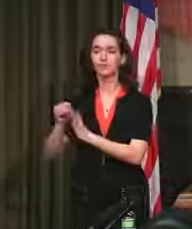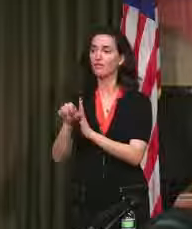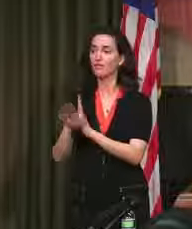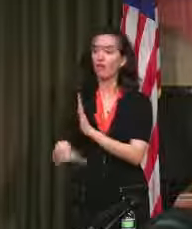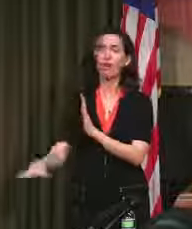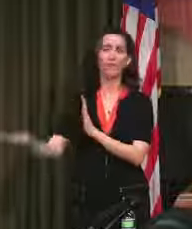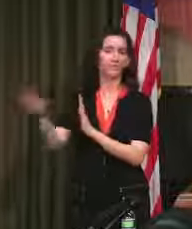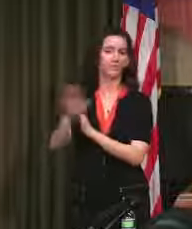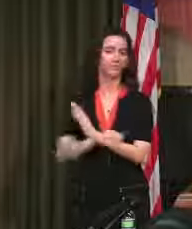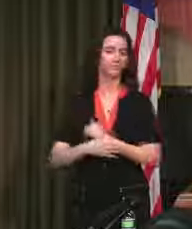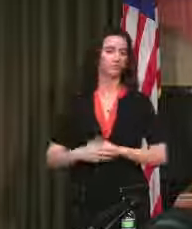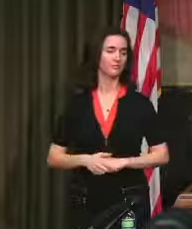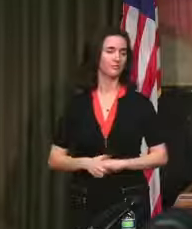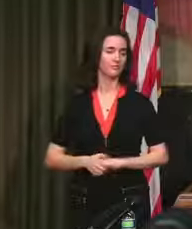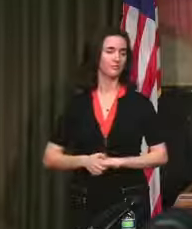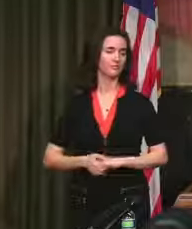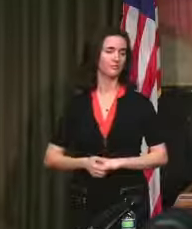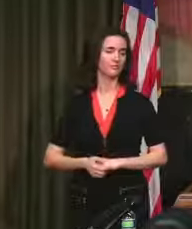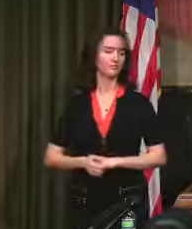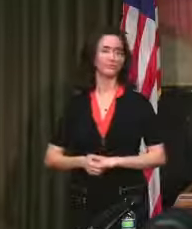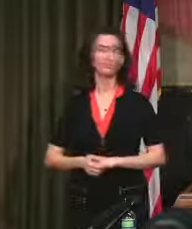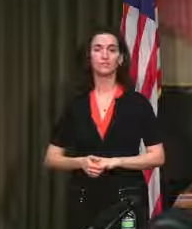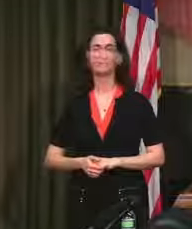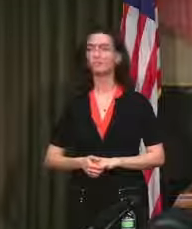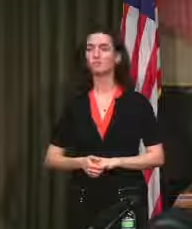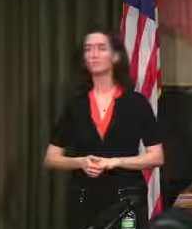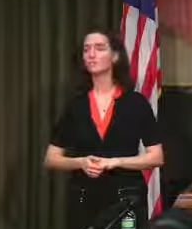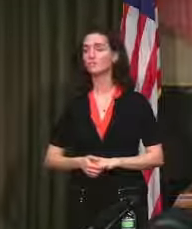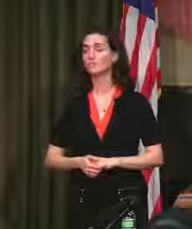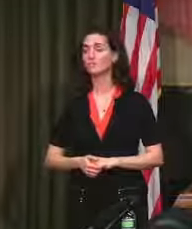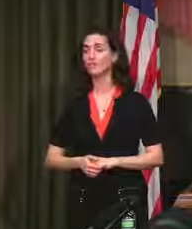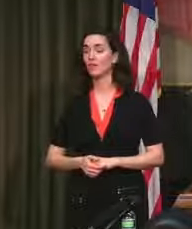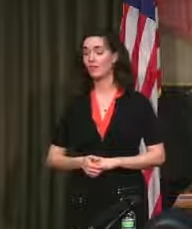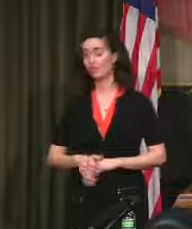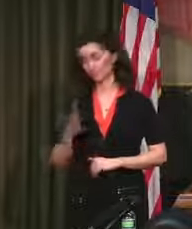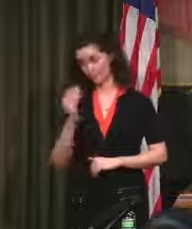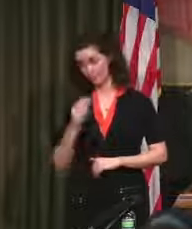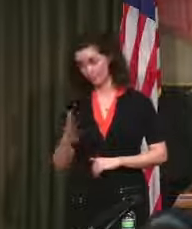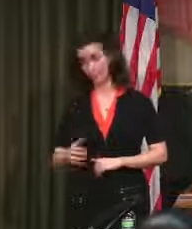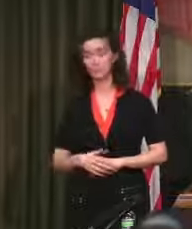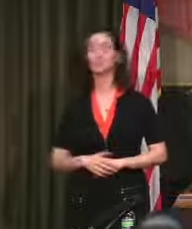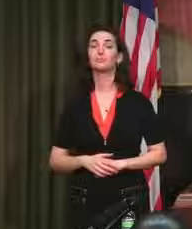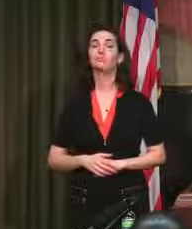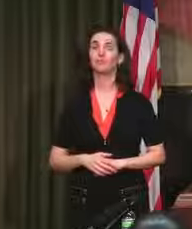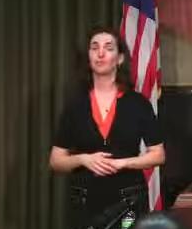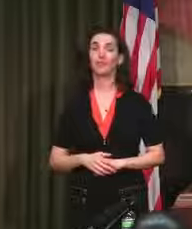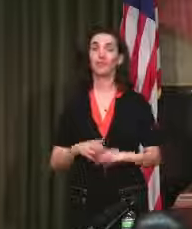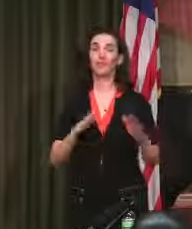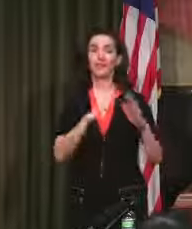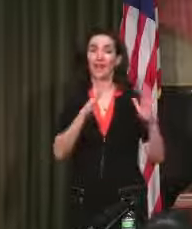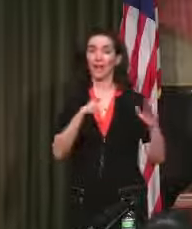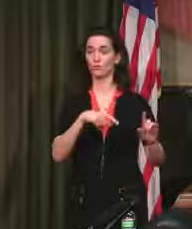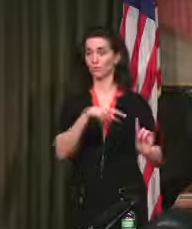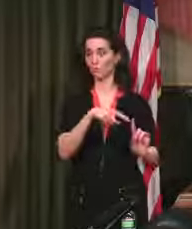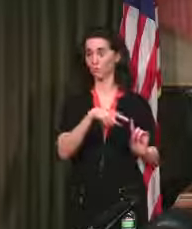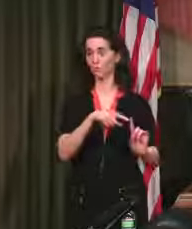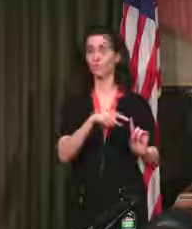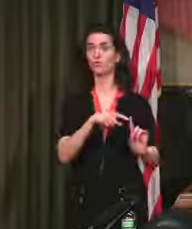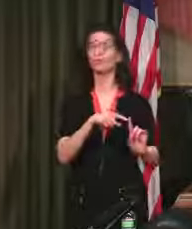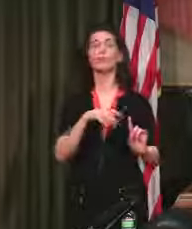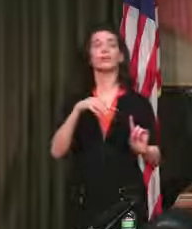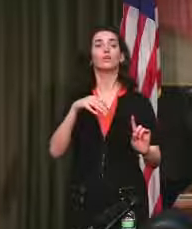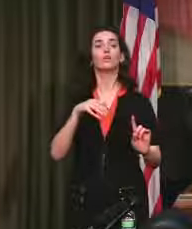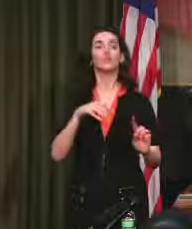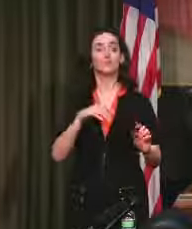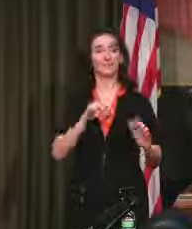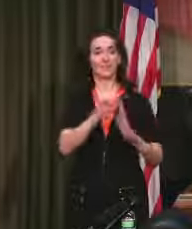of Louisiana. I'll point out that in the House, 74 legislators supported a plan to fund our state's